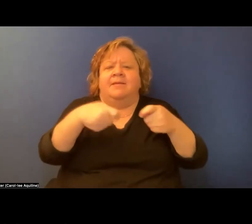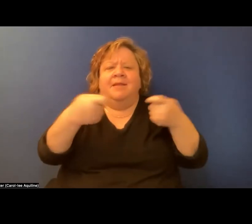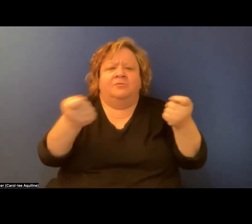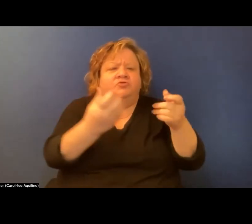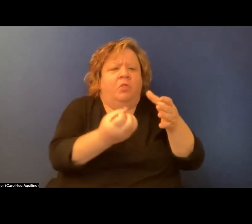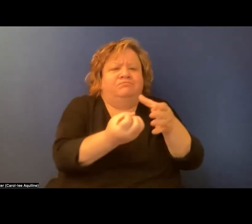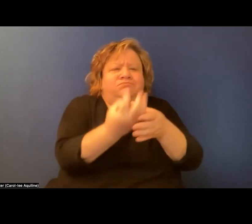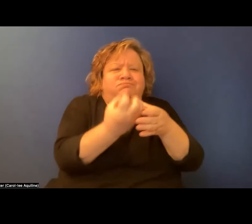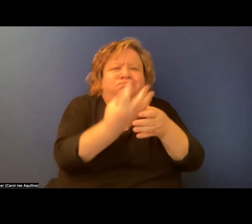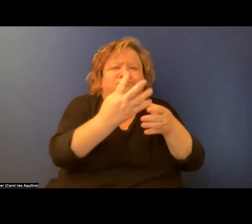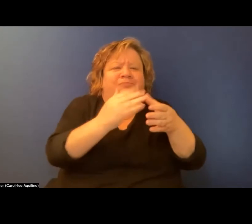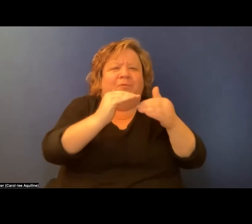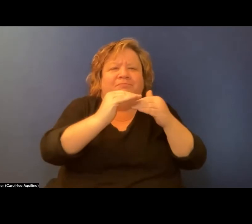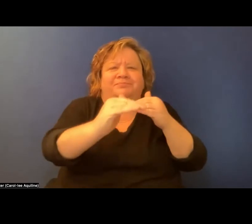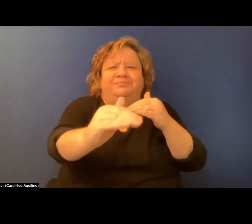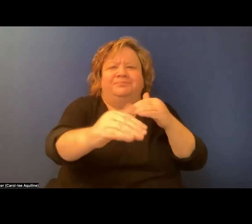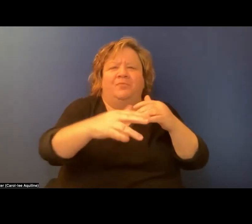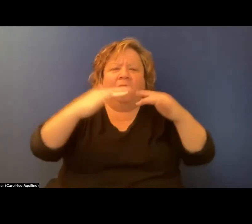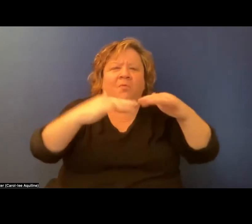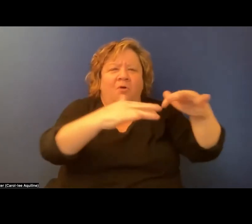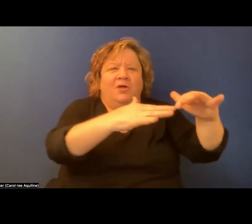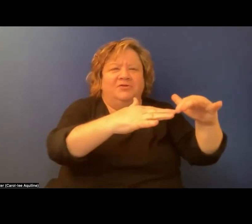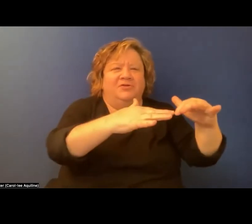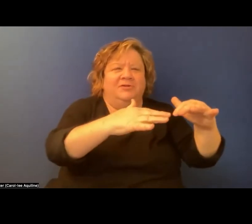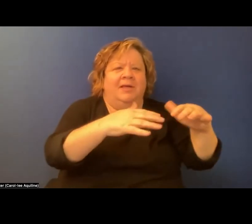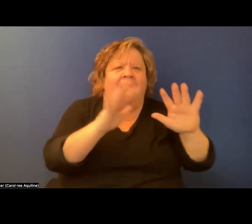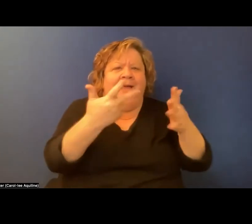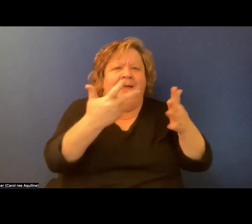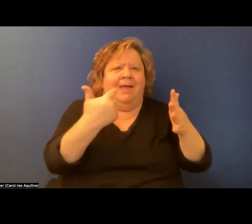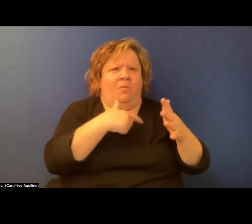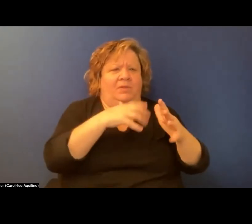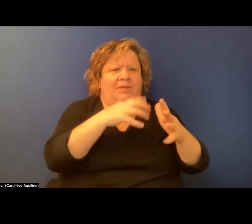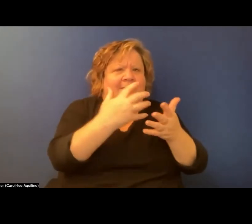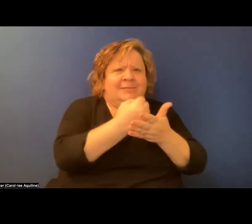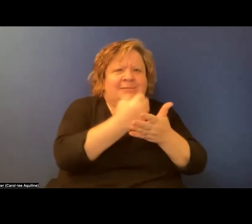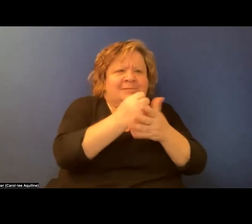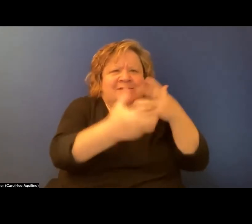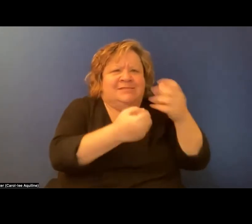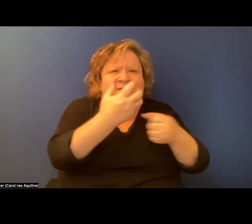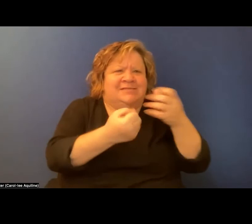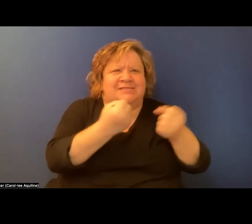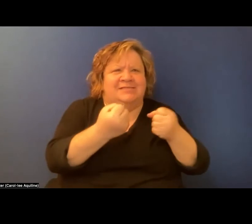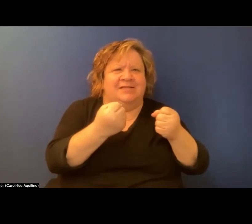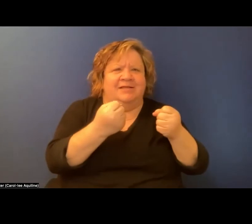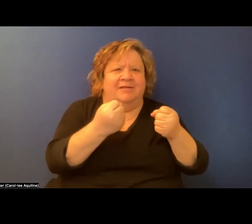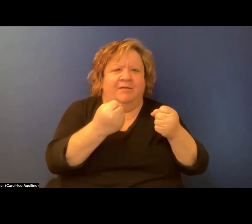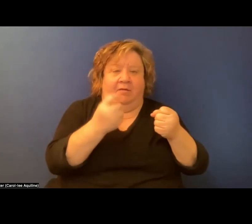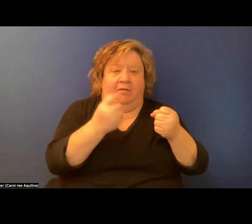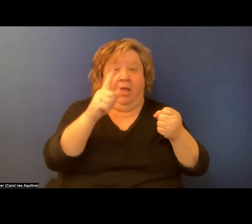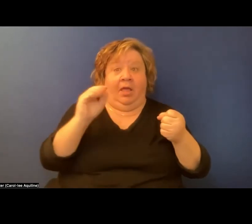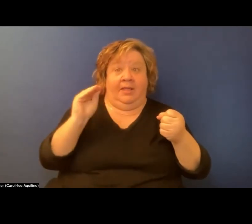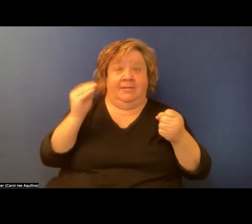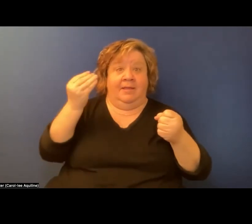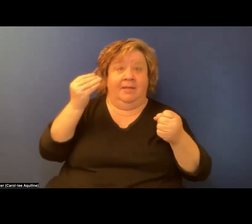only the one dimension. There are multiple dimensions. For example, the young women with disabilities, they are contributing to